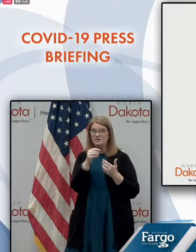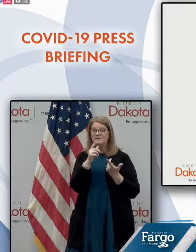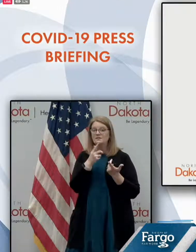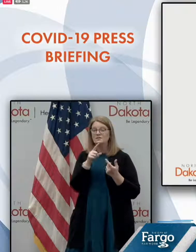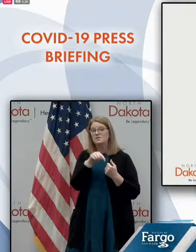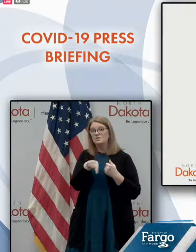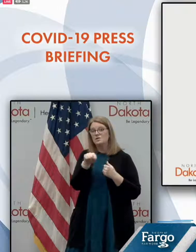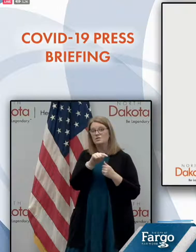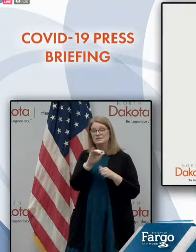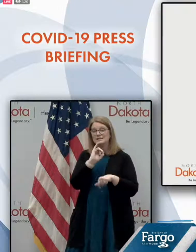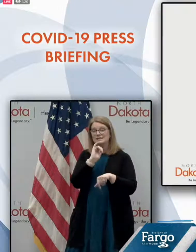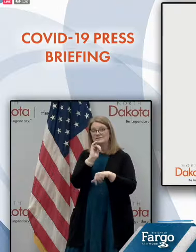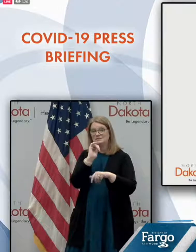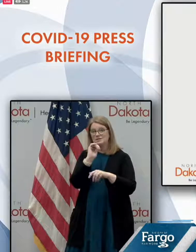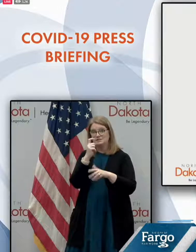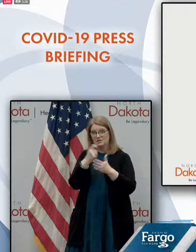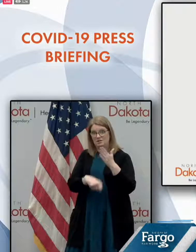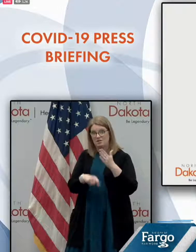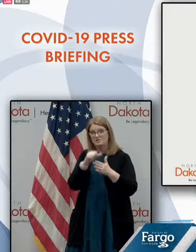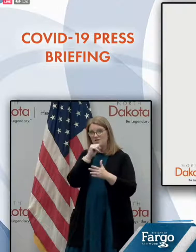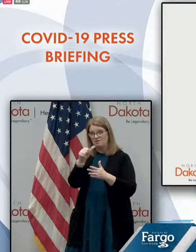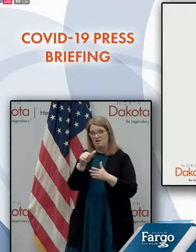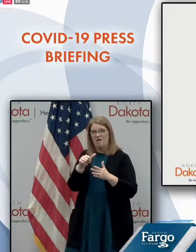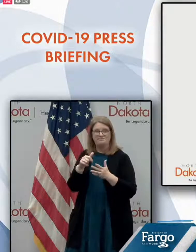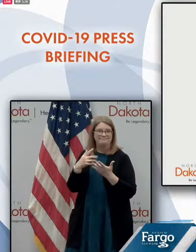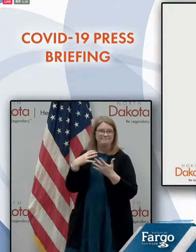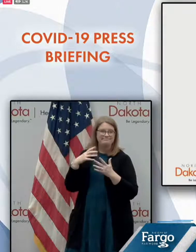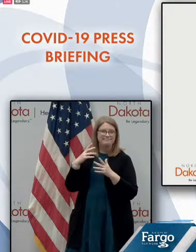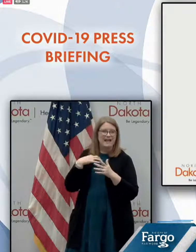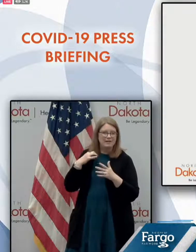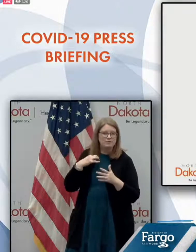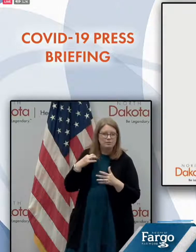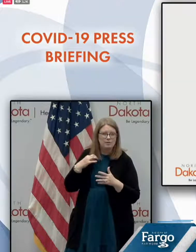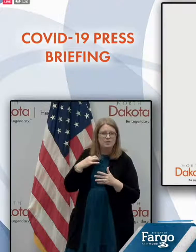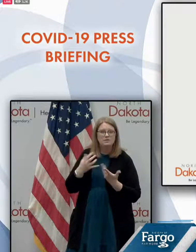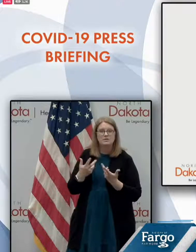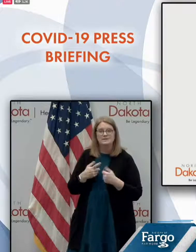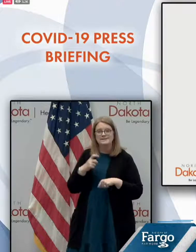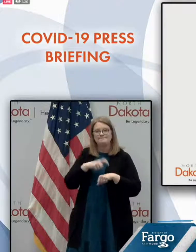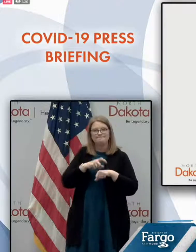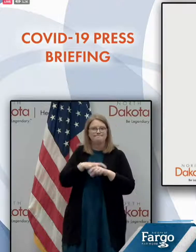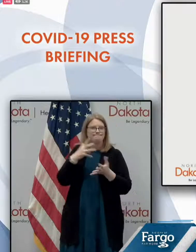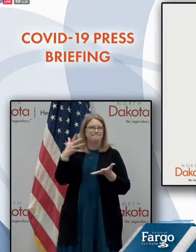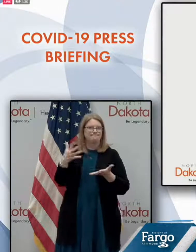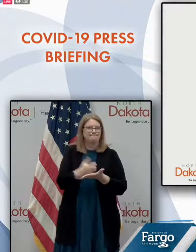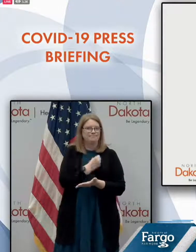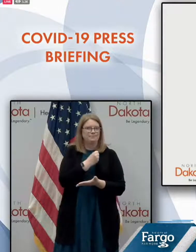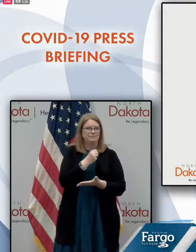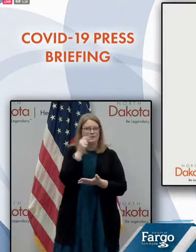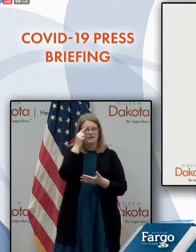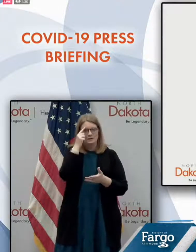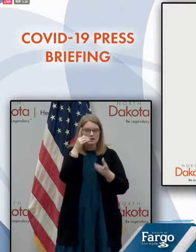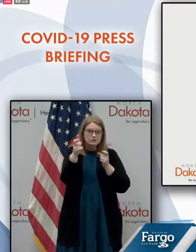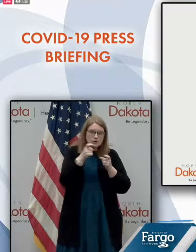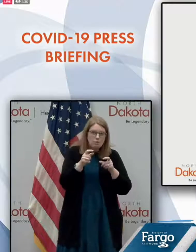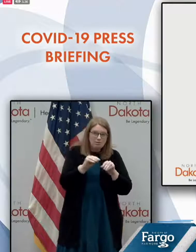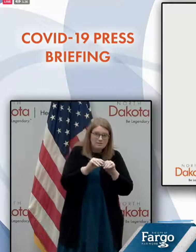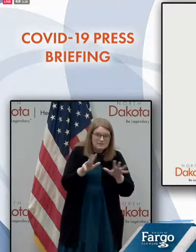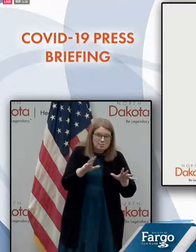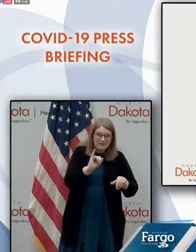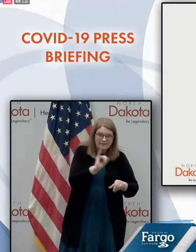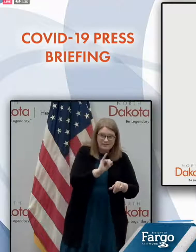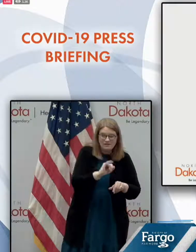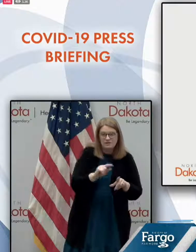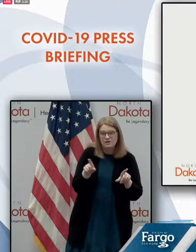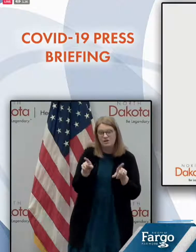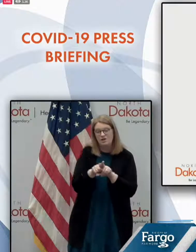those installation costs are not eligible. As mentioned, time is of the essence, both to control the spread of infection and due to